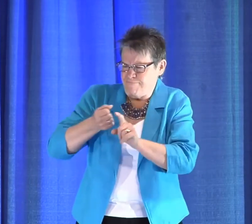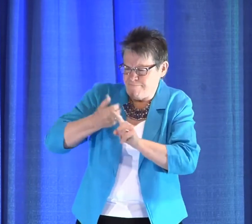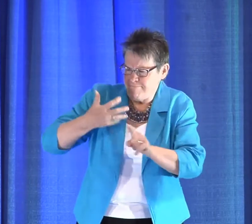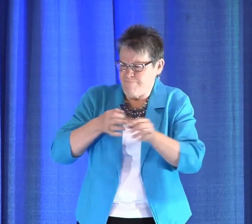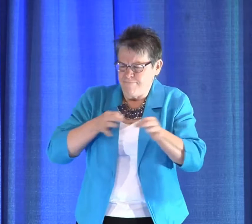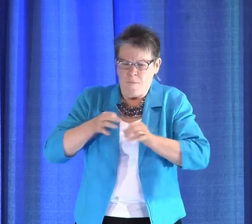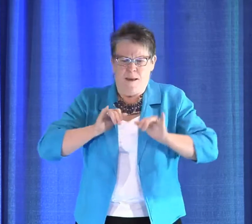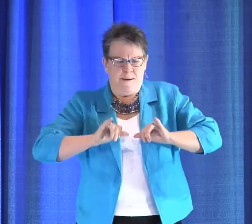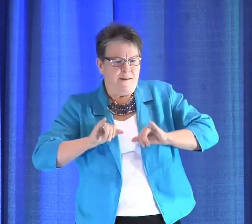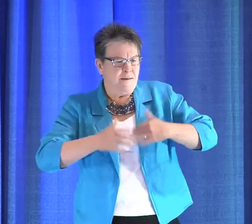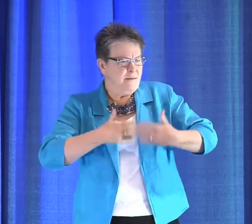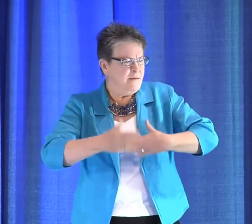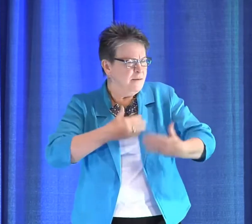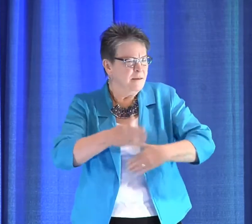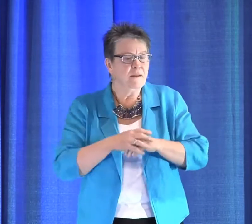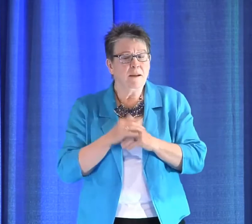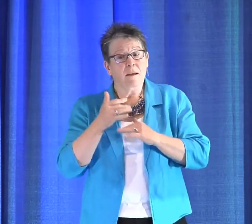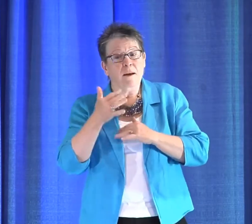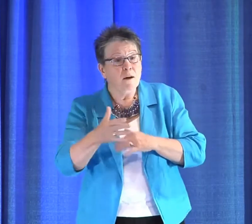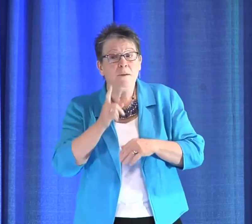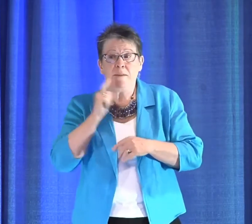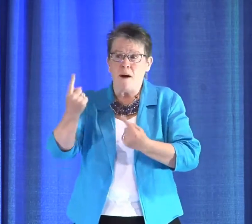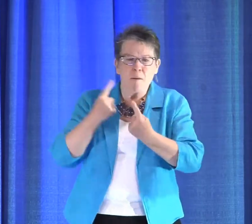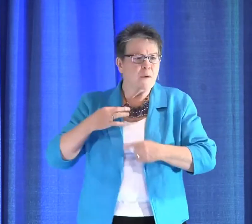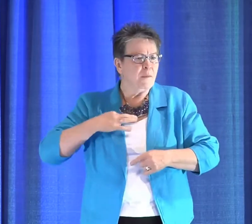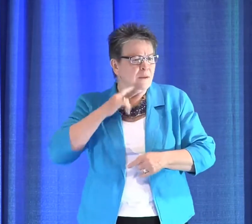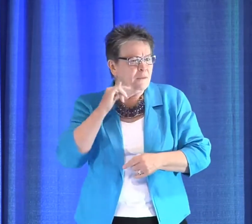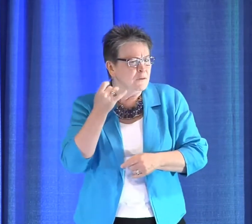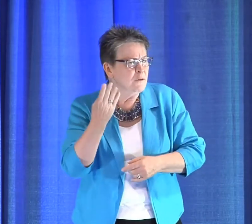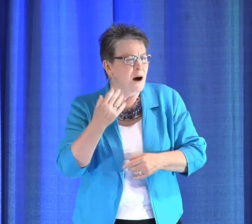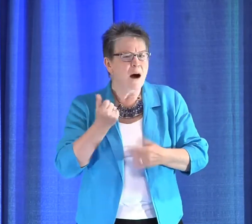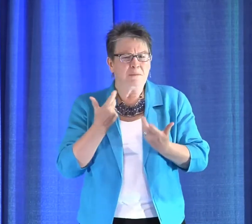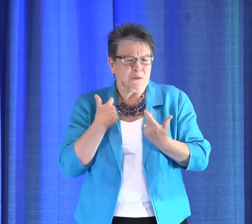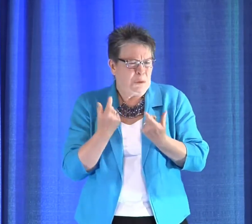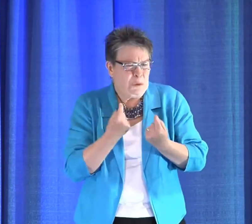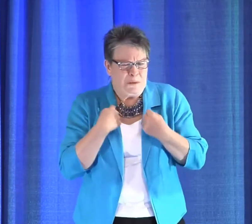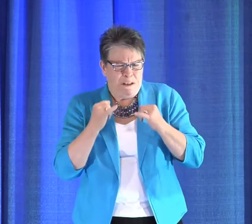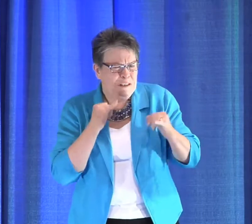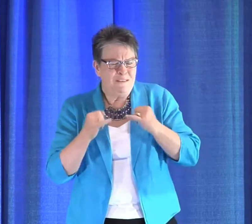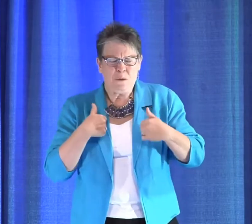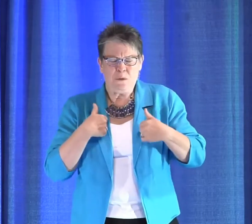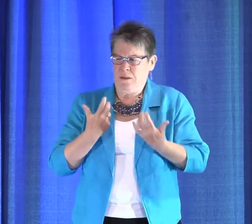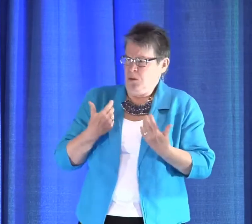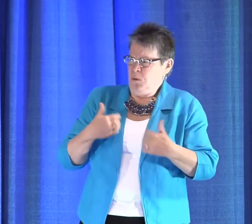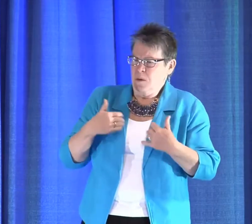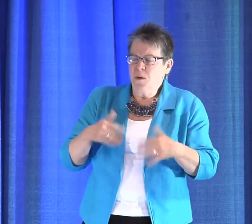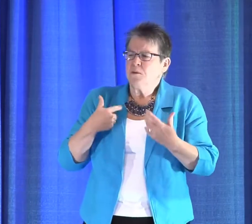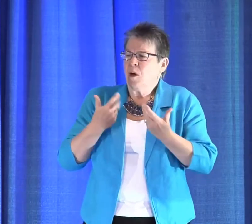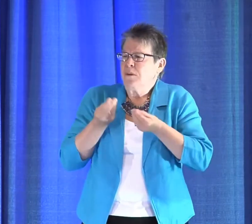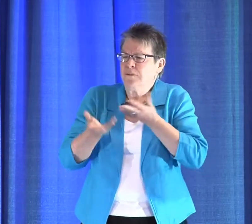And I would go through and explain and help them. People continued doing this kind of thing with coming up to me and